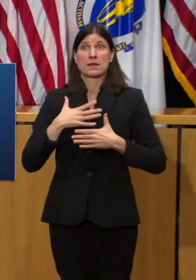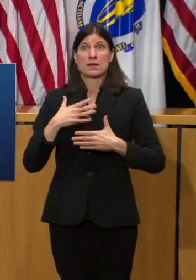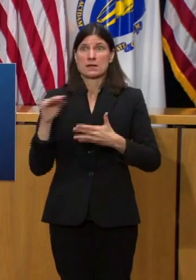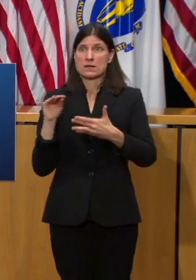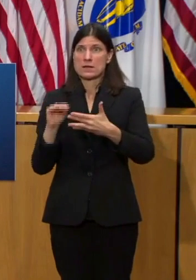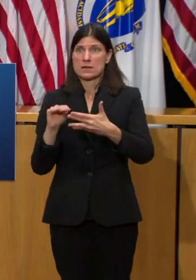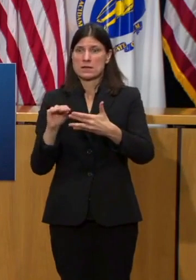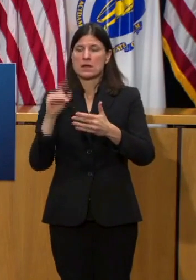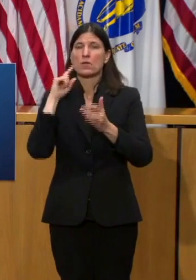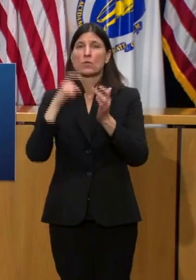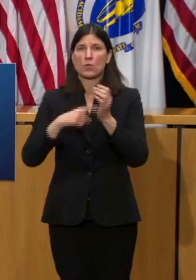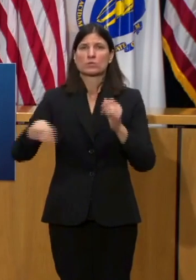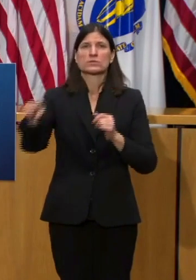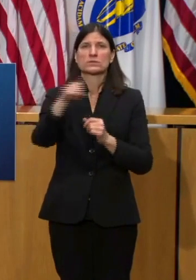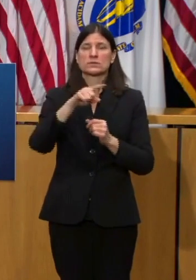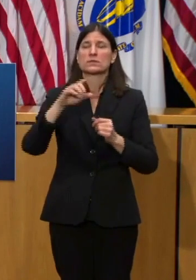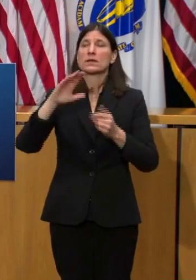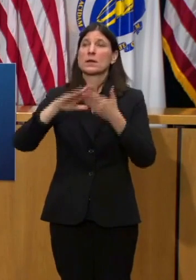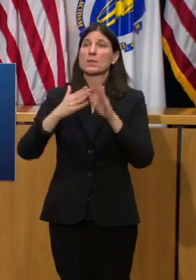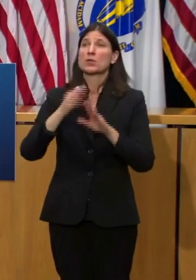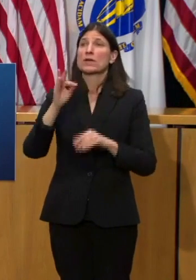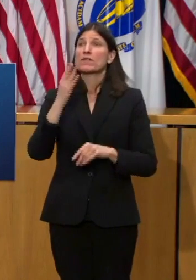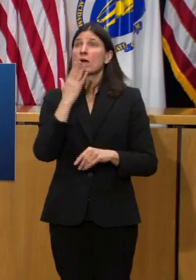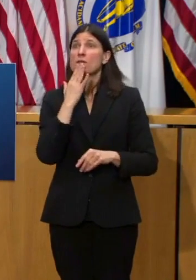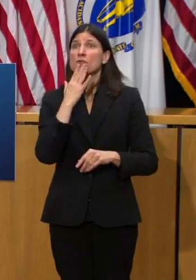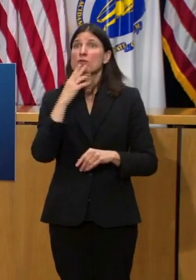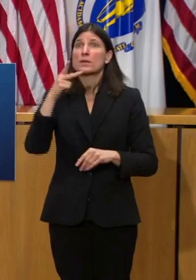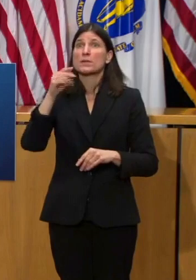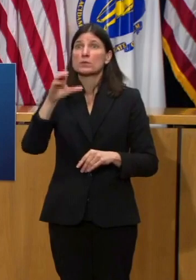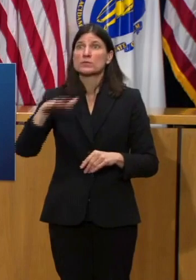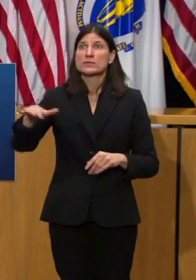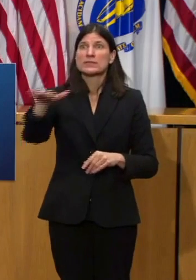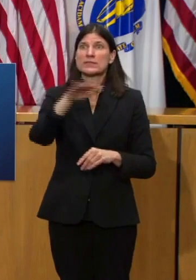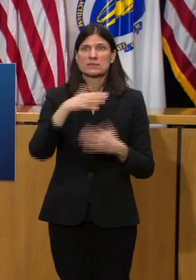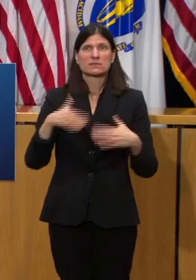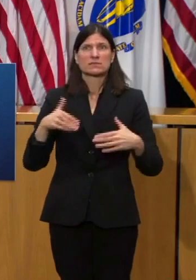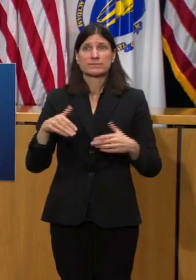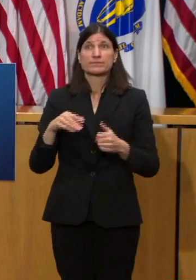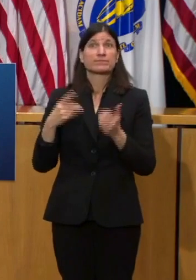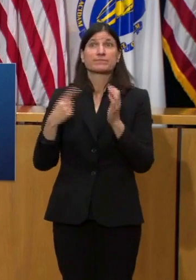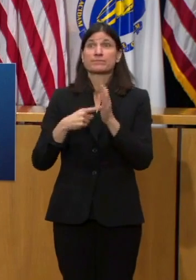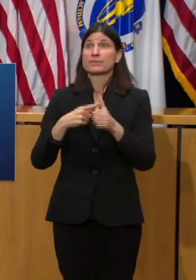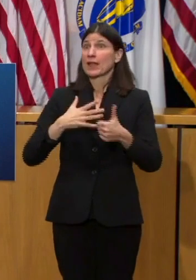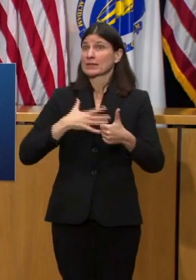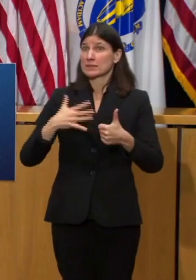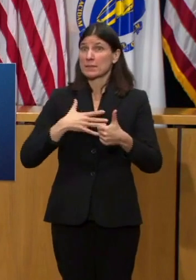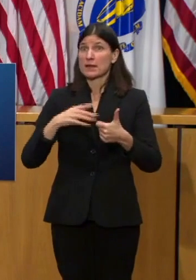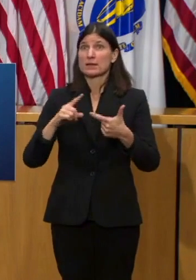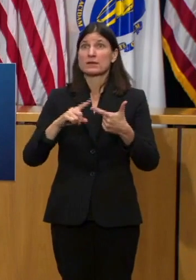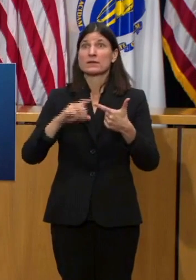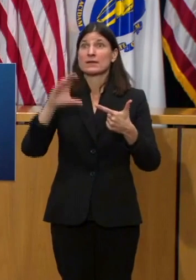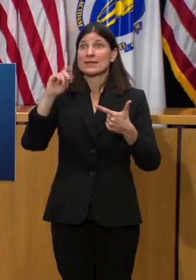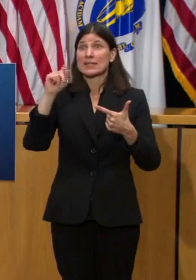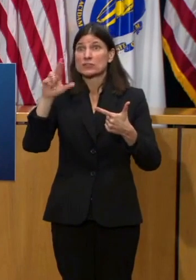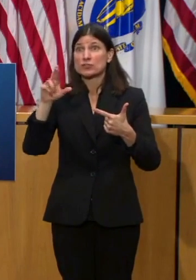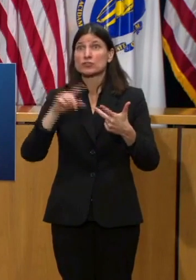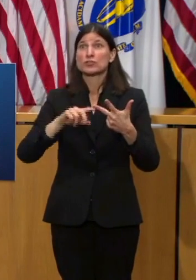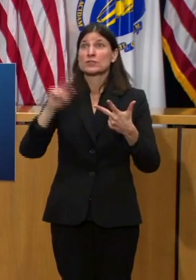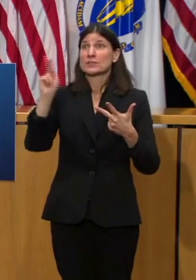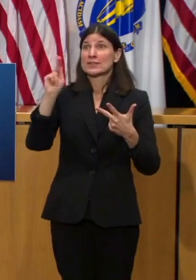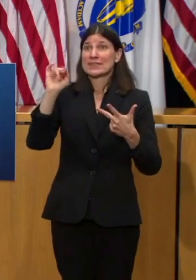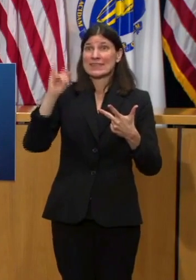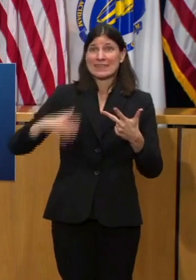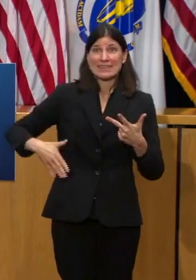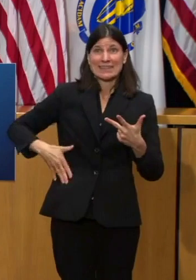age. Asthma, moderate to severe. Cancer. Chronic kidney disease, chronic obstructive